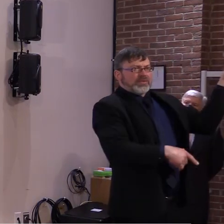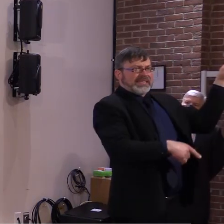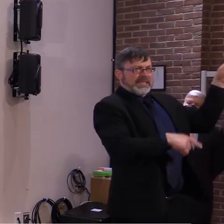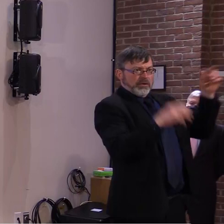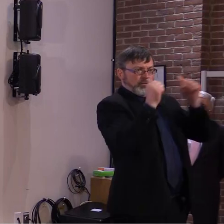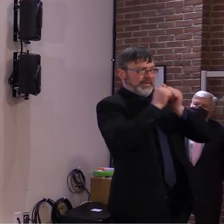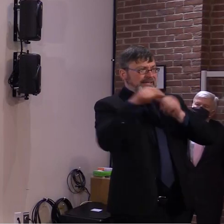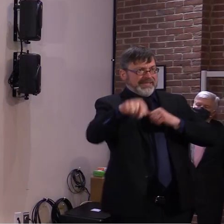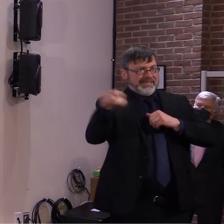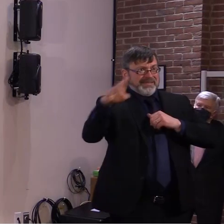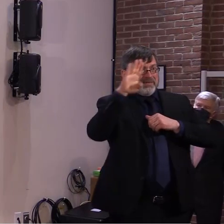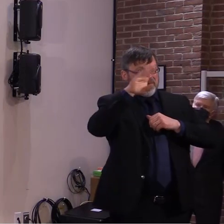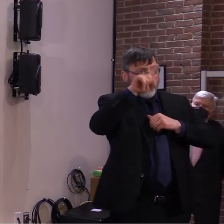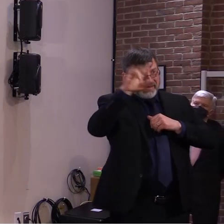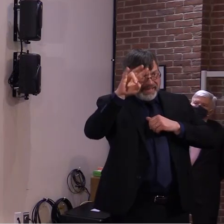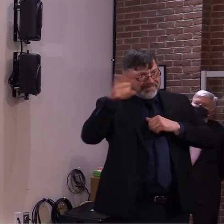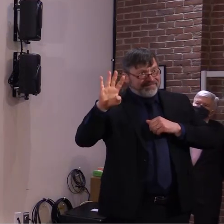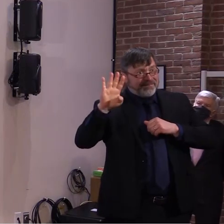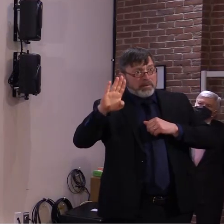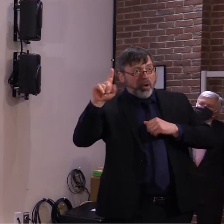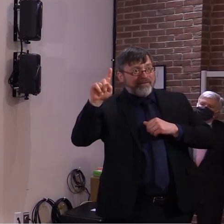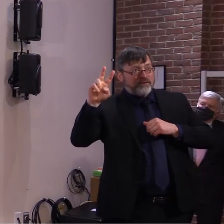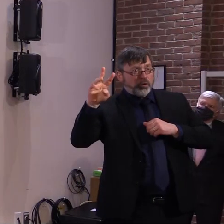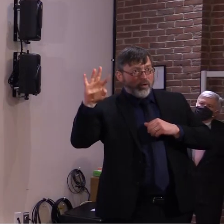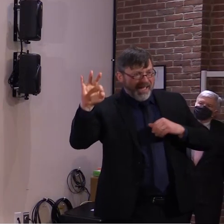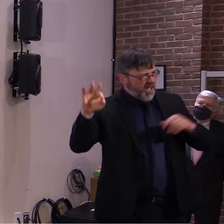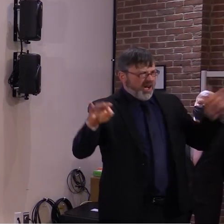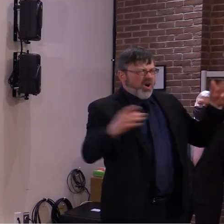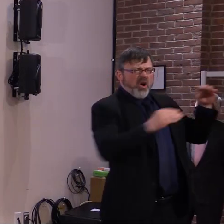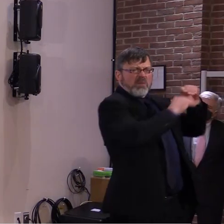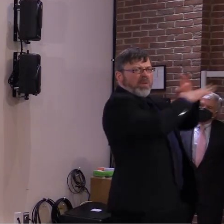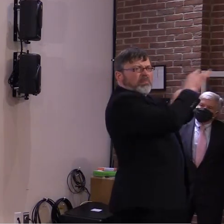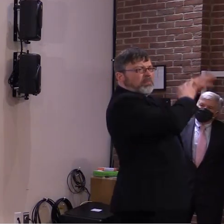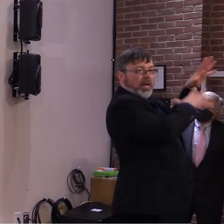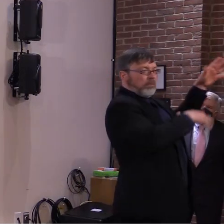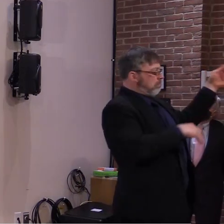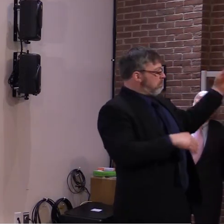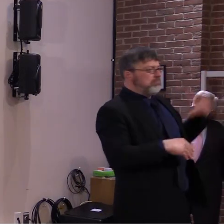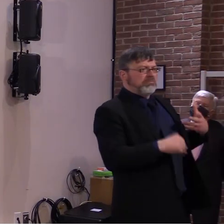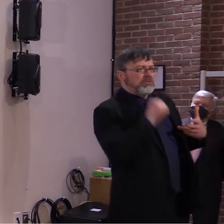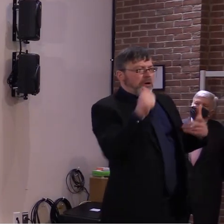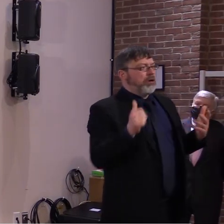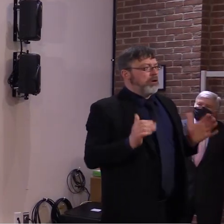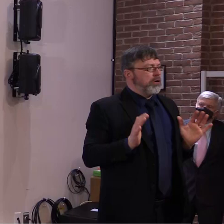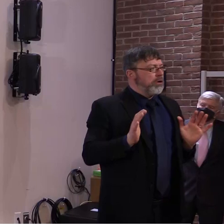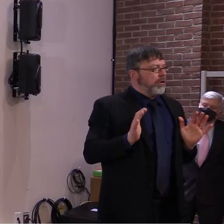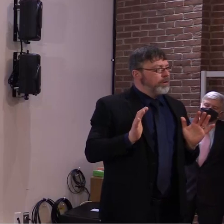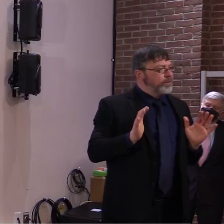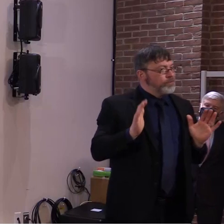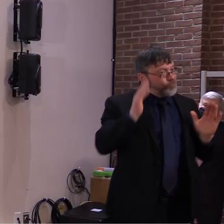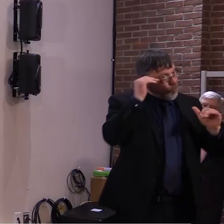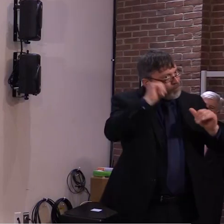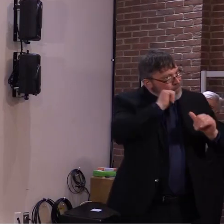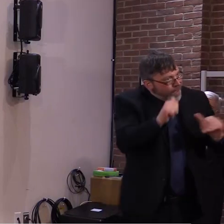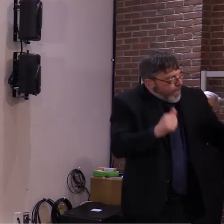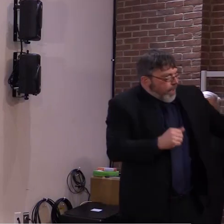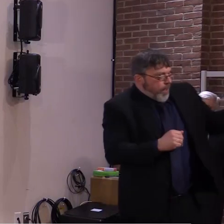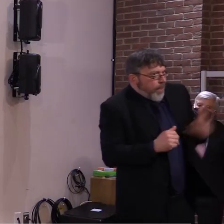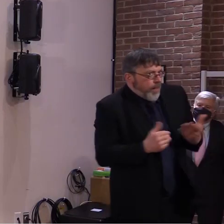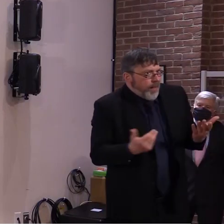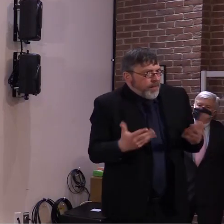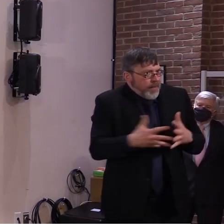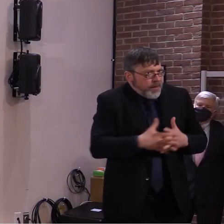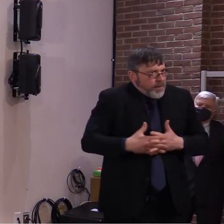for what we are seeing. It is also our behaviors and the risks we either choose or not choose to